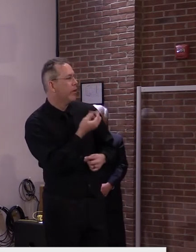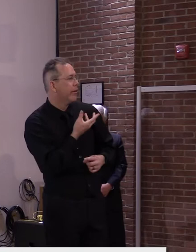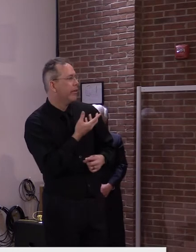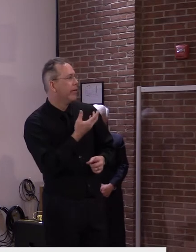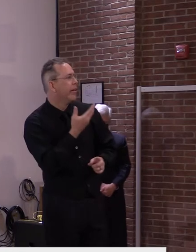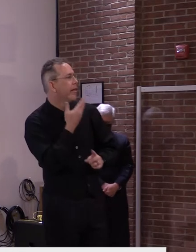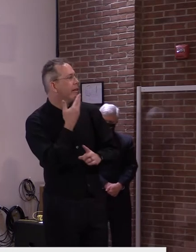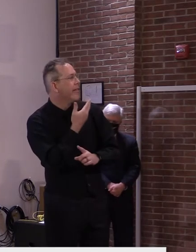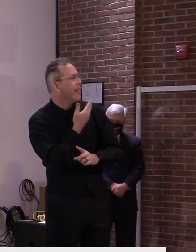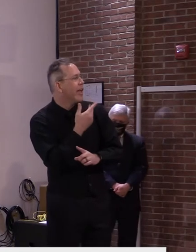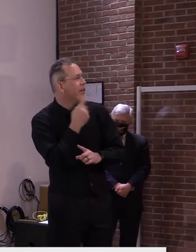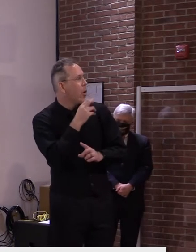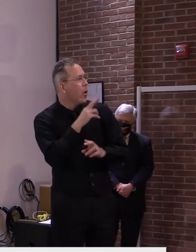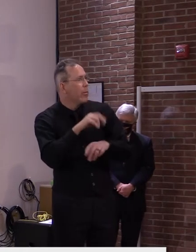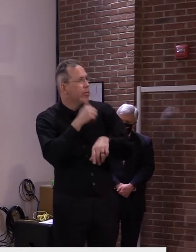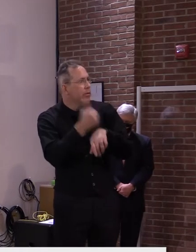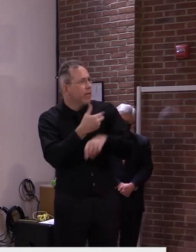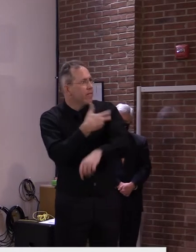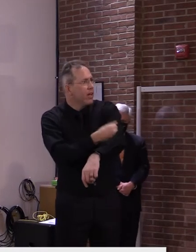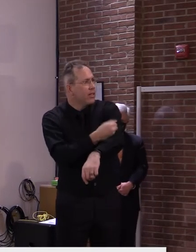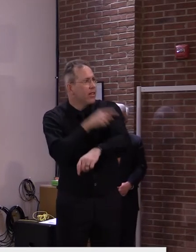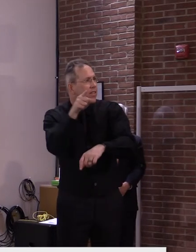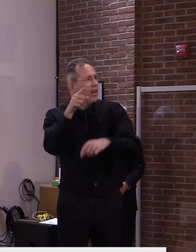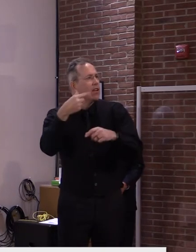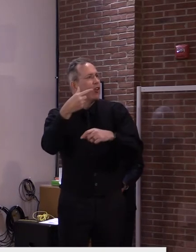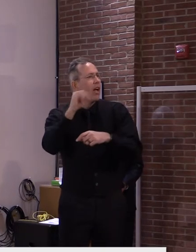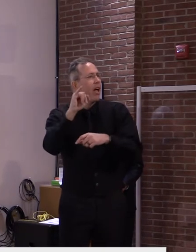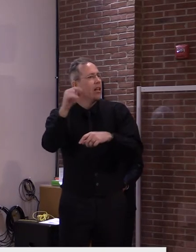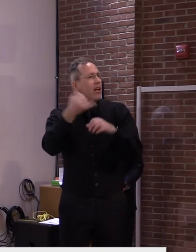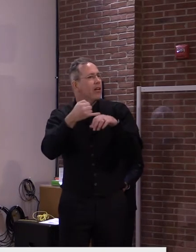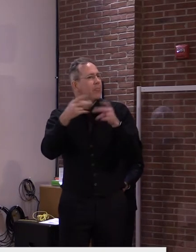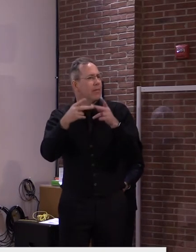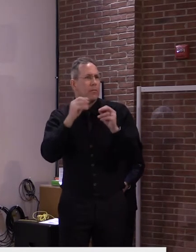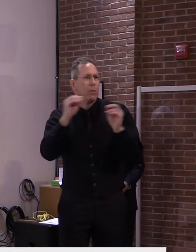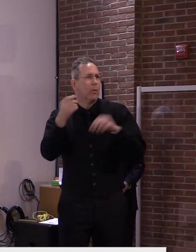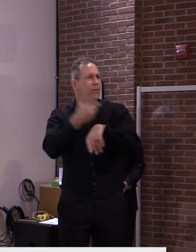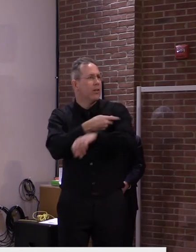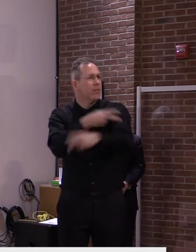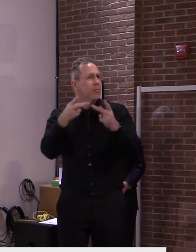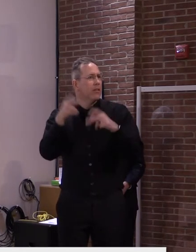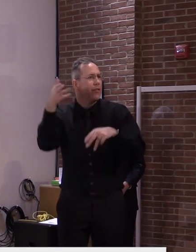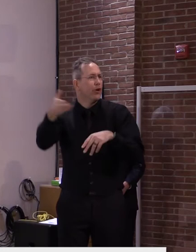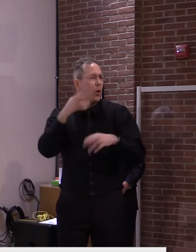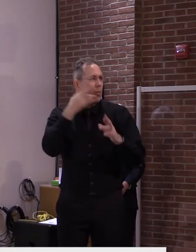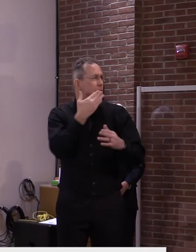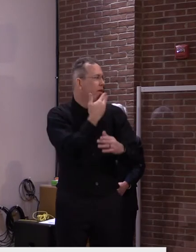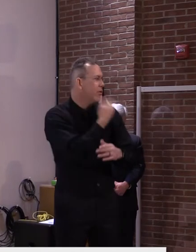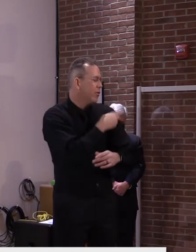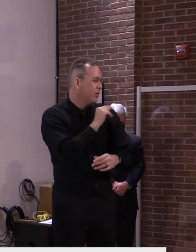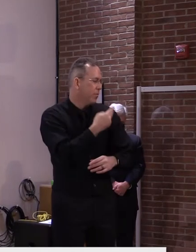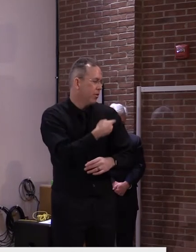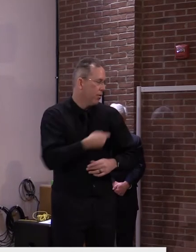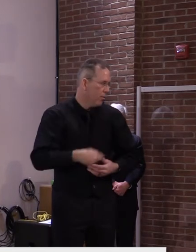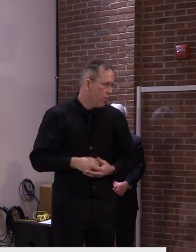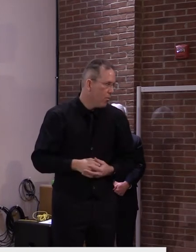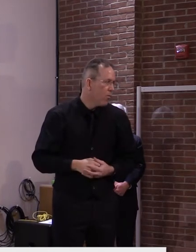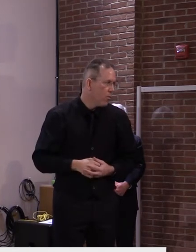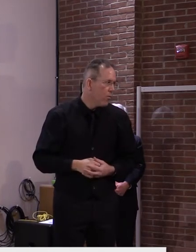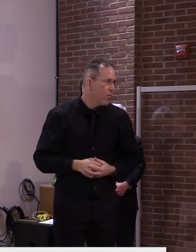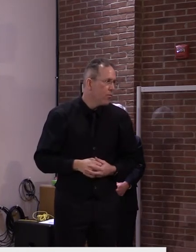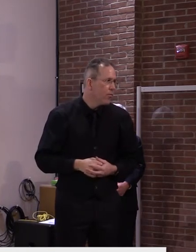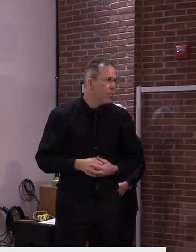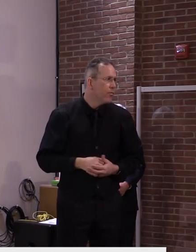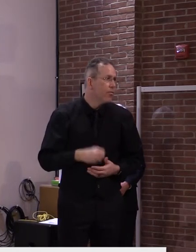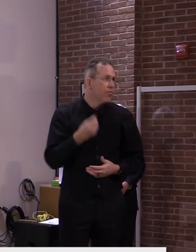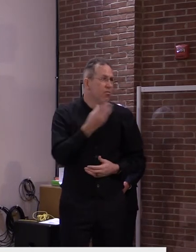County after the county it was ignored. In just one day, I got an email saying the state is working with three